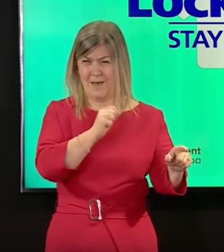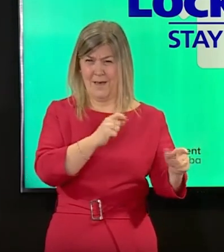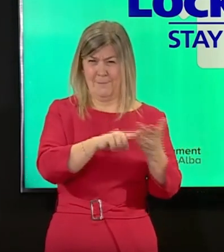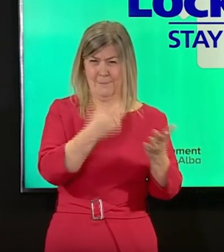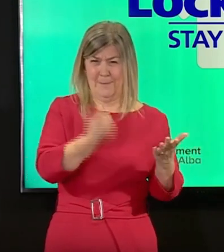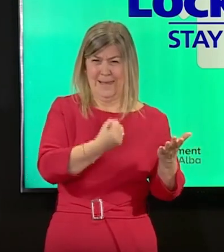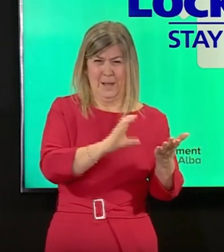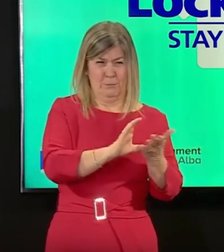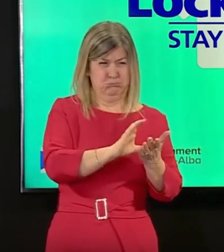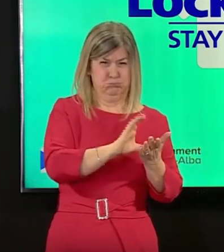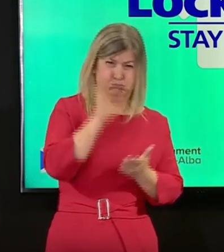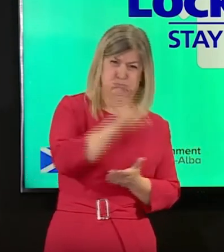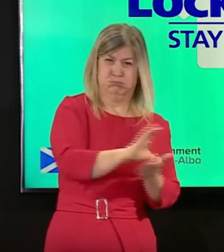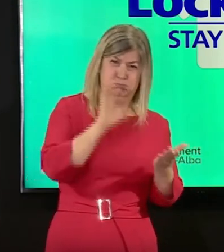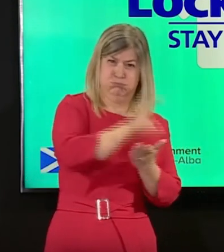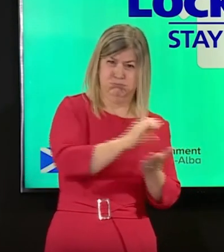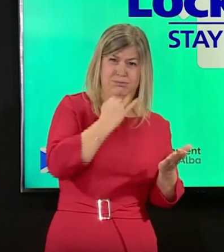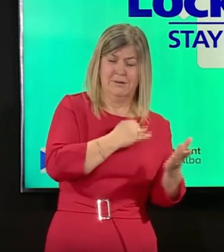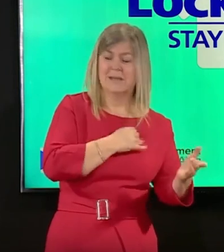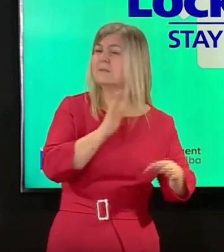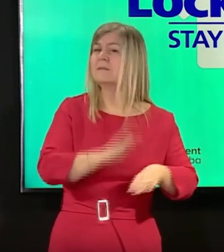is hugely frustrating to me. And I don't care whether it's Celtic,